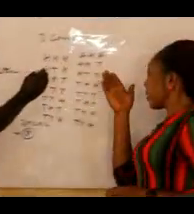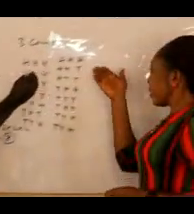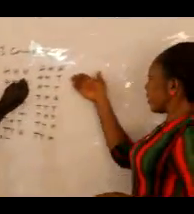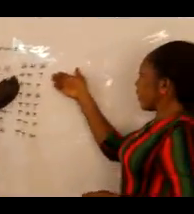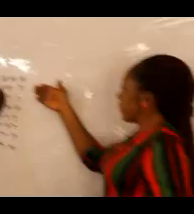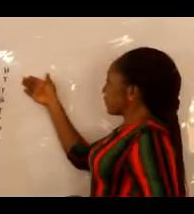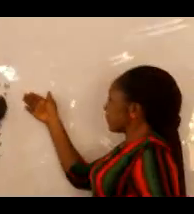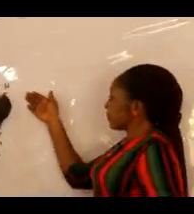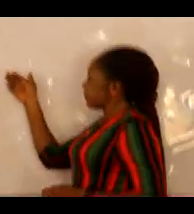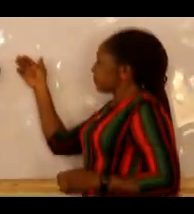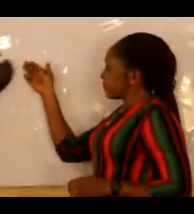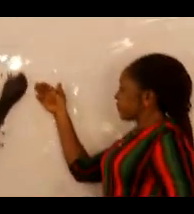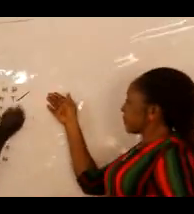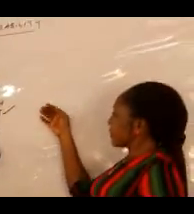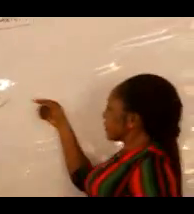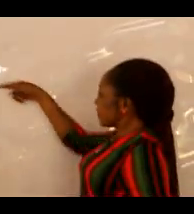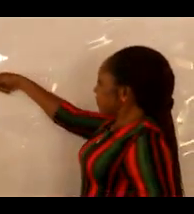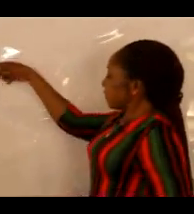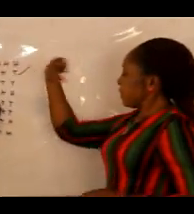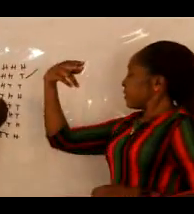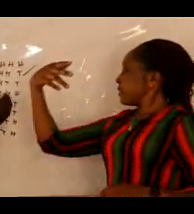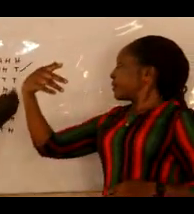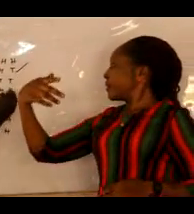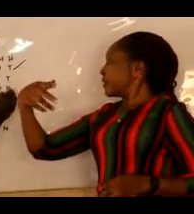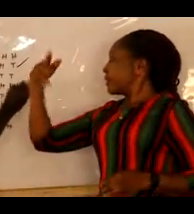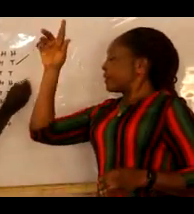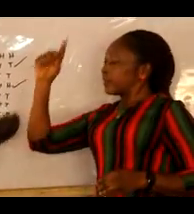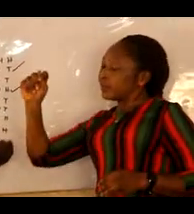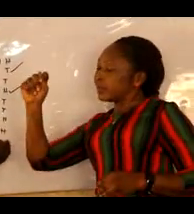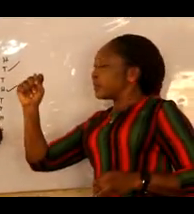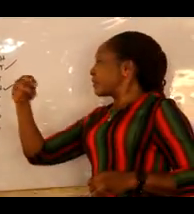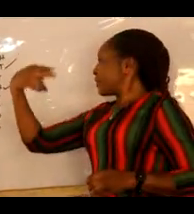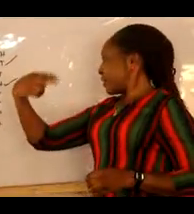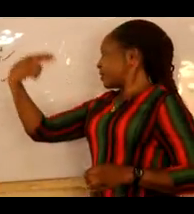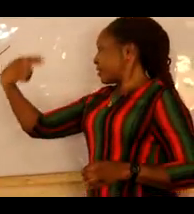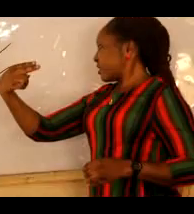hear? Tail and the head. Tail and the head.